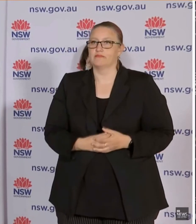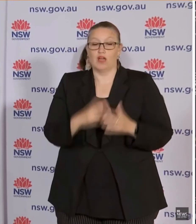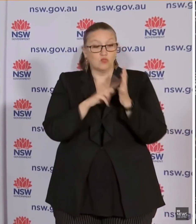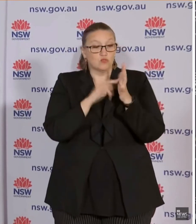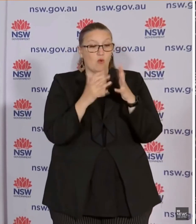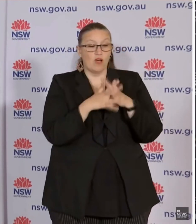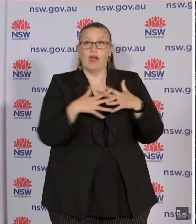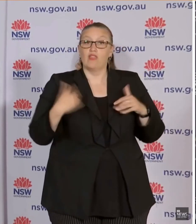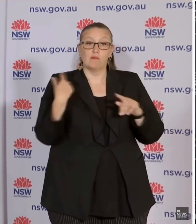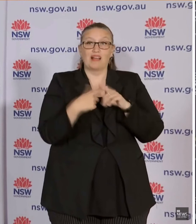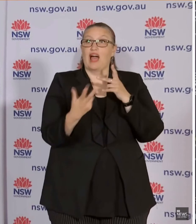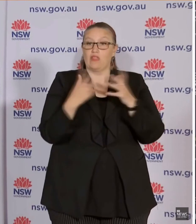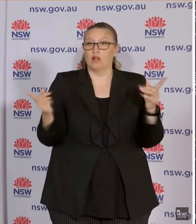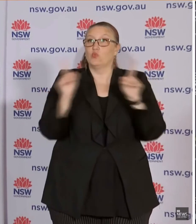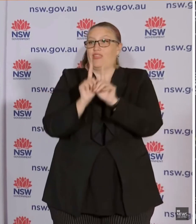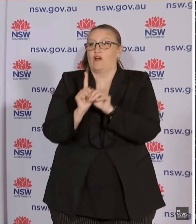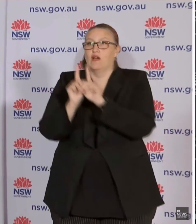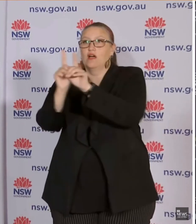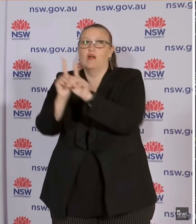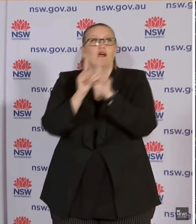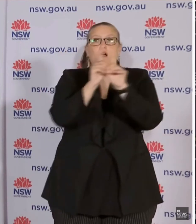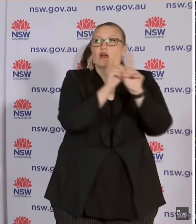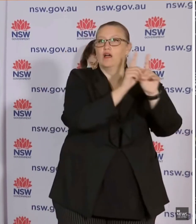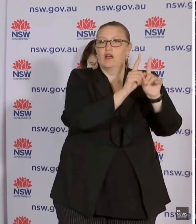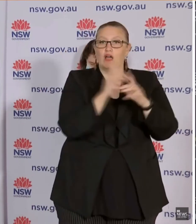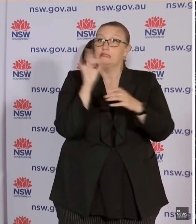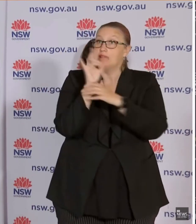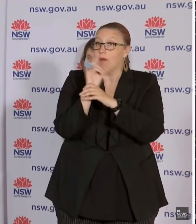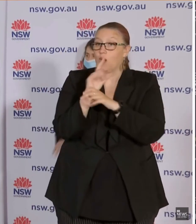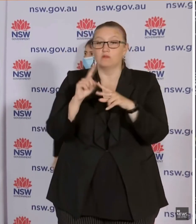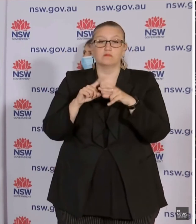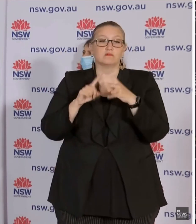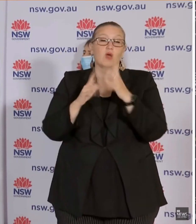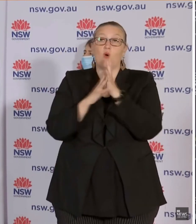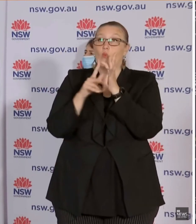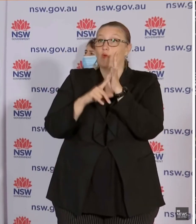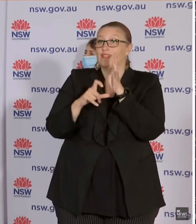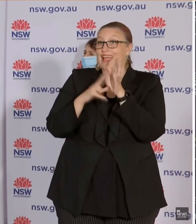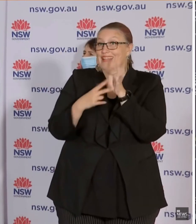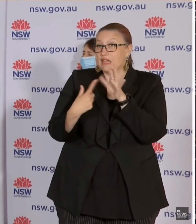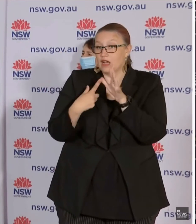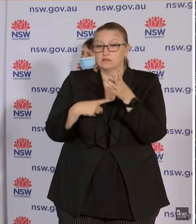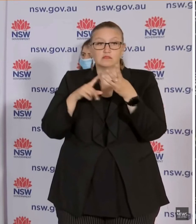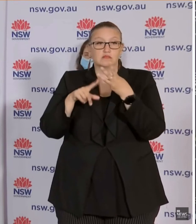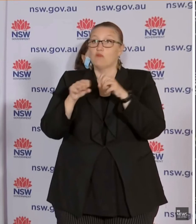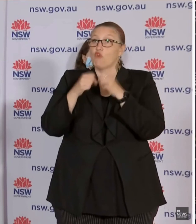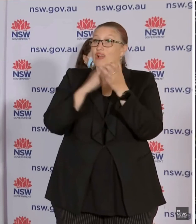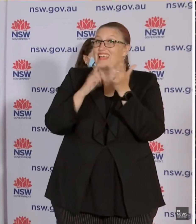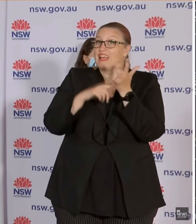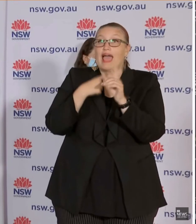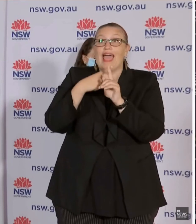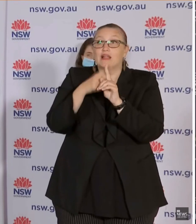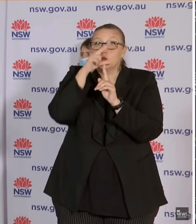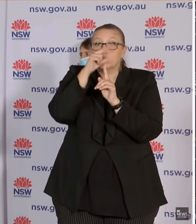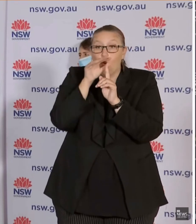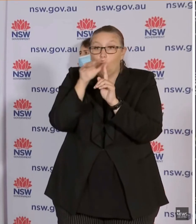around the centre of Dubbo, Wilcannia, Broken Hill, but all of the small communities outside